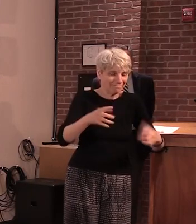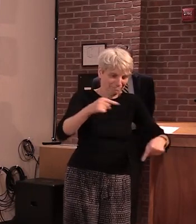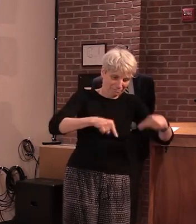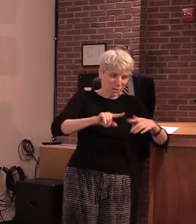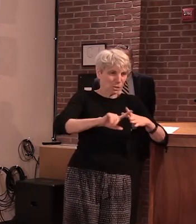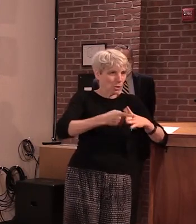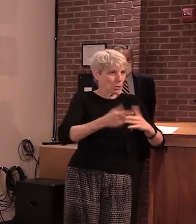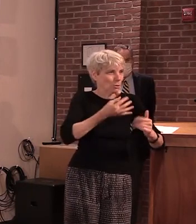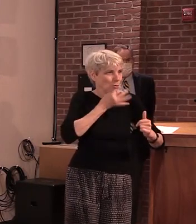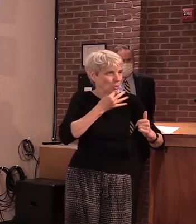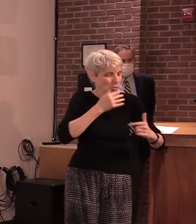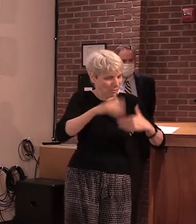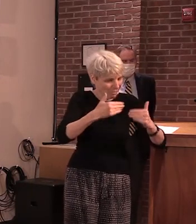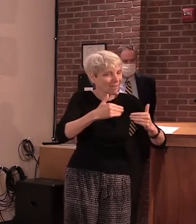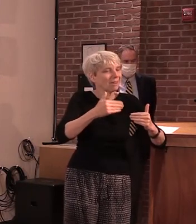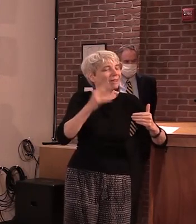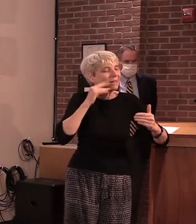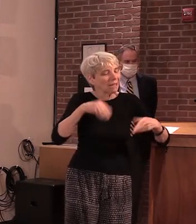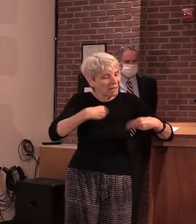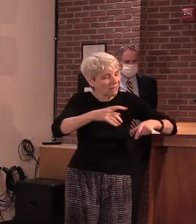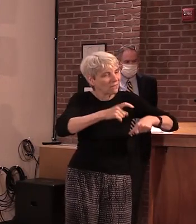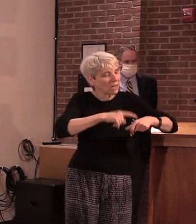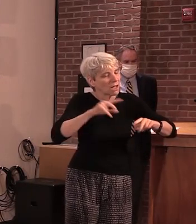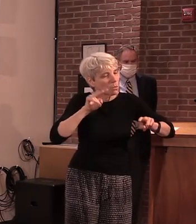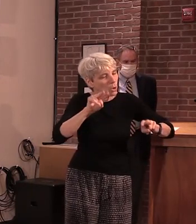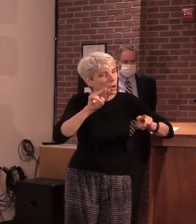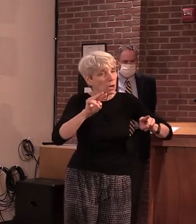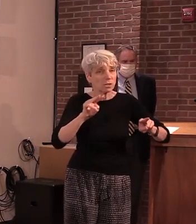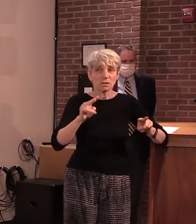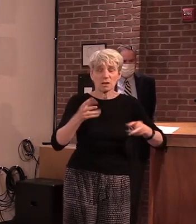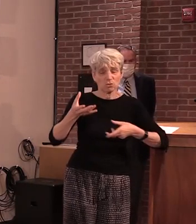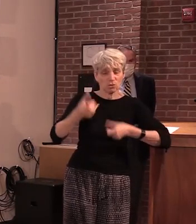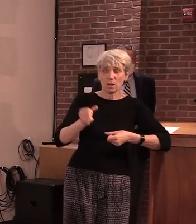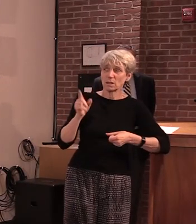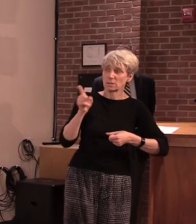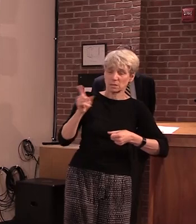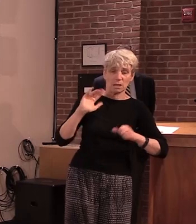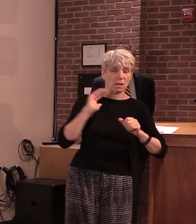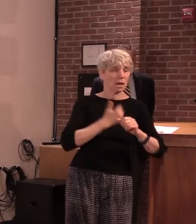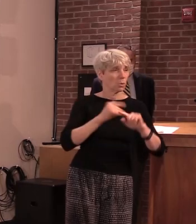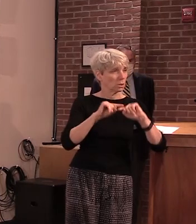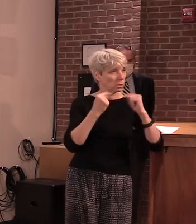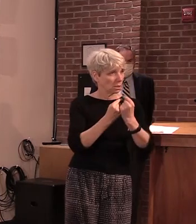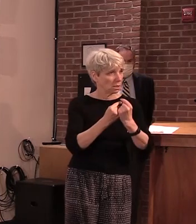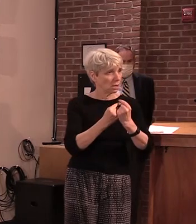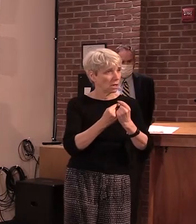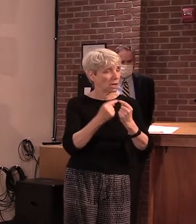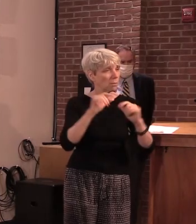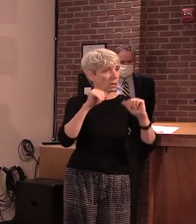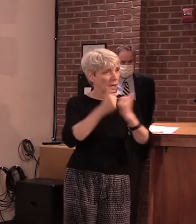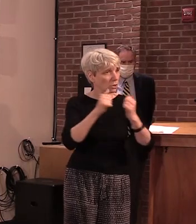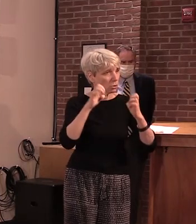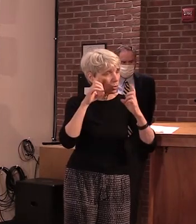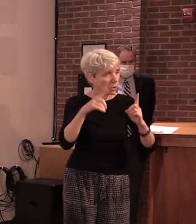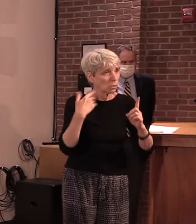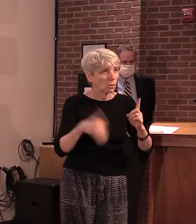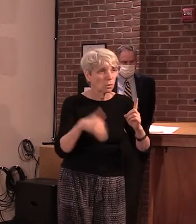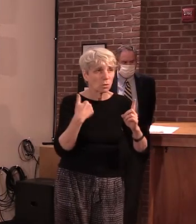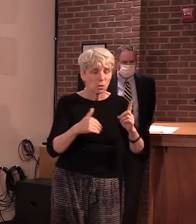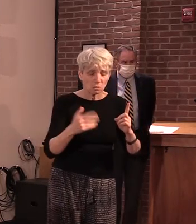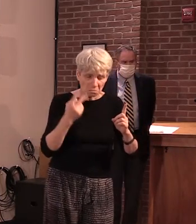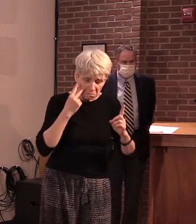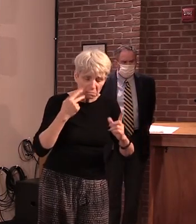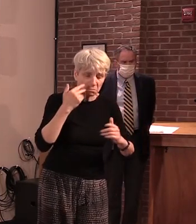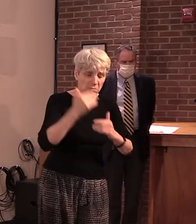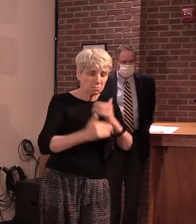confident in our team and the approach we're taking, and giving some flexibility, I think, gives at least